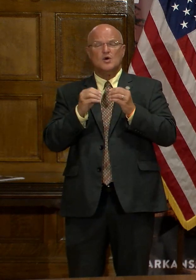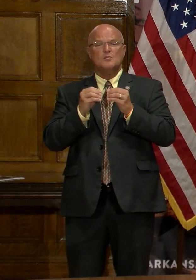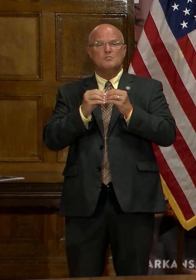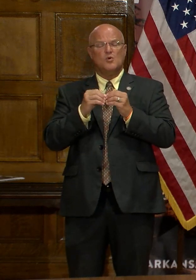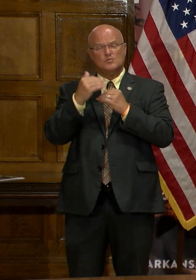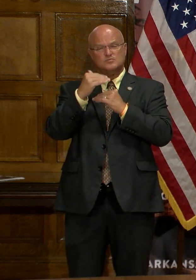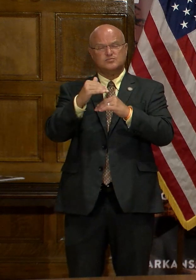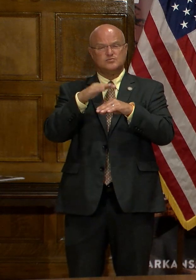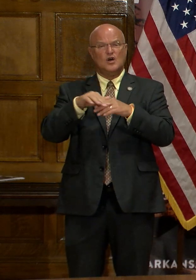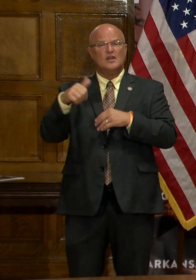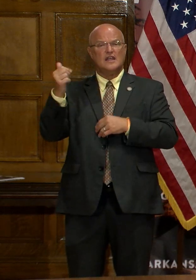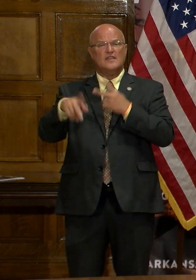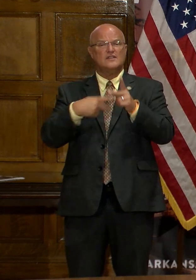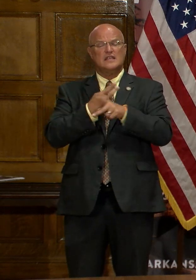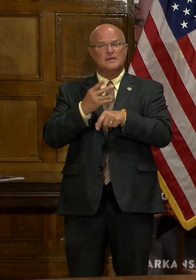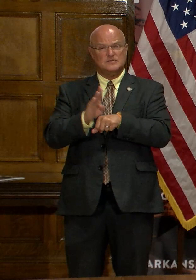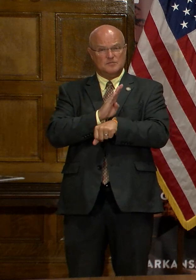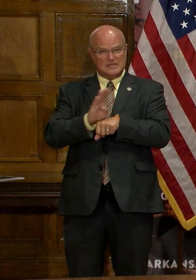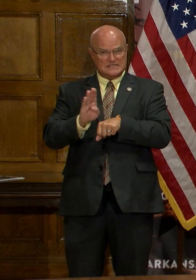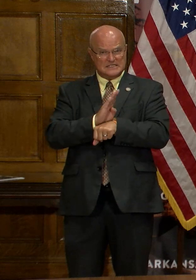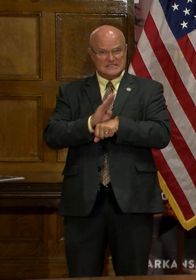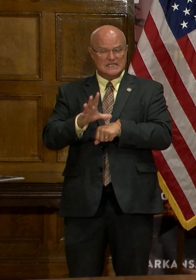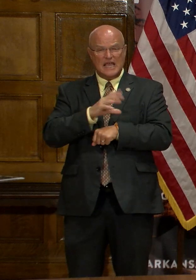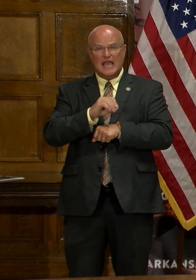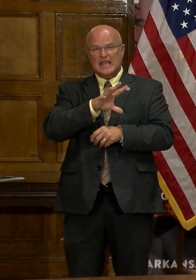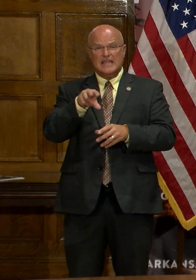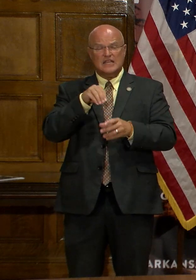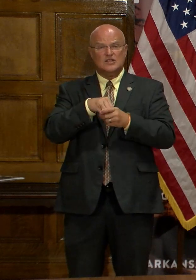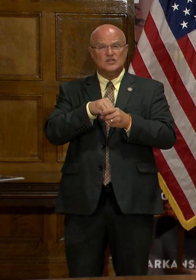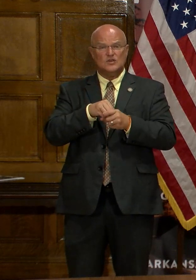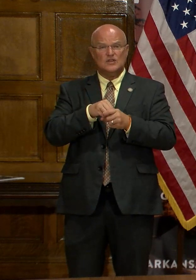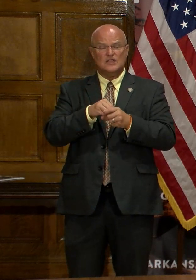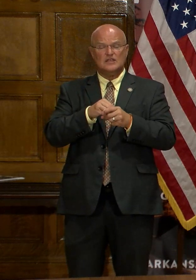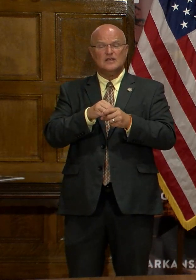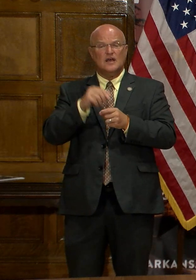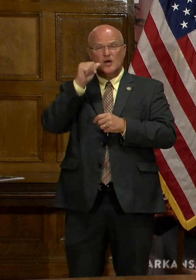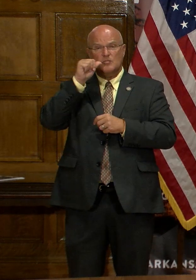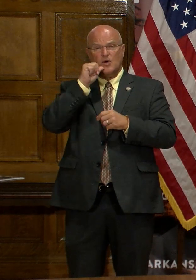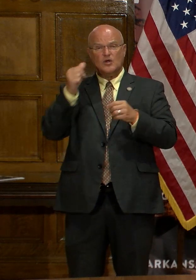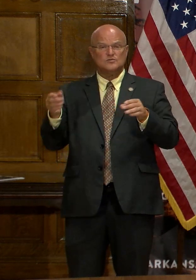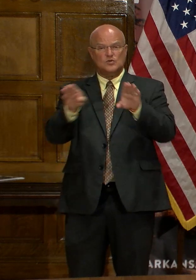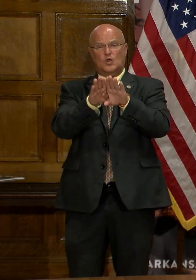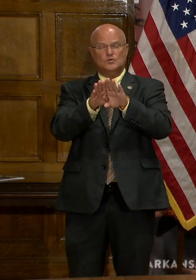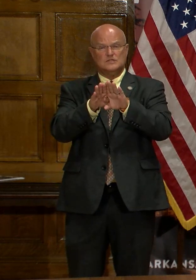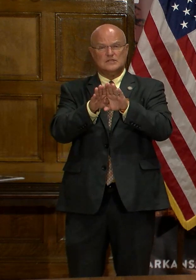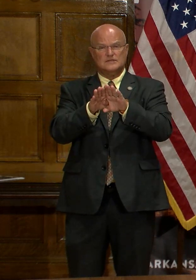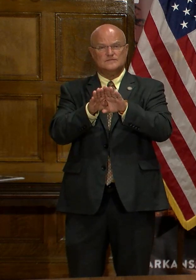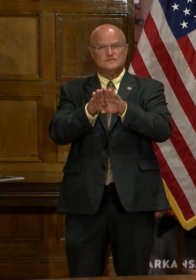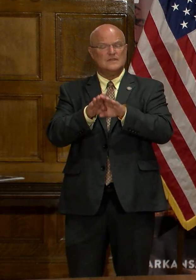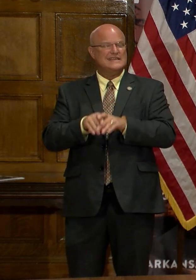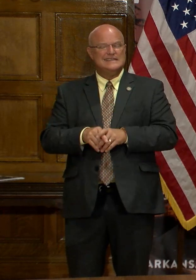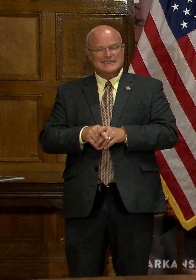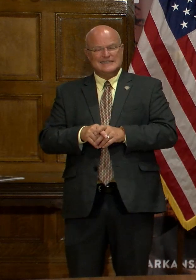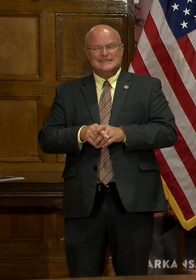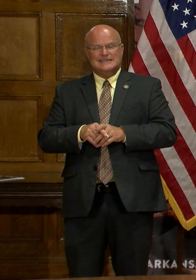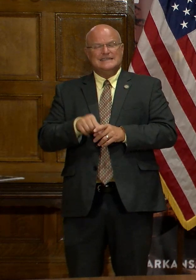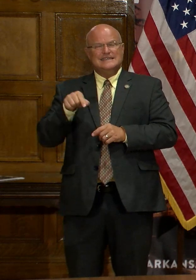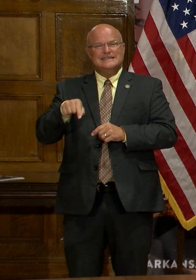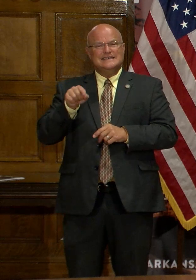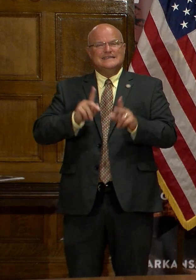restrictions on other types of business, and including closing bars. These are investments by